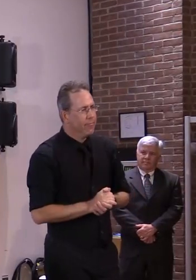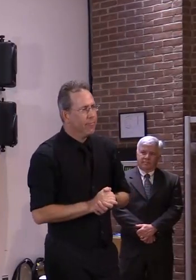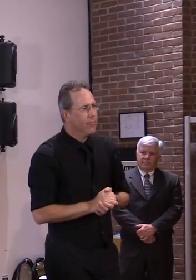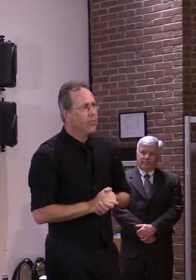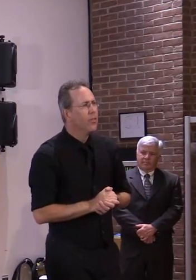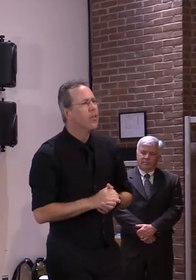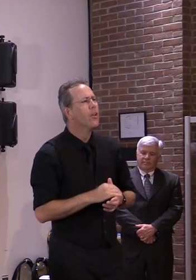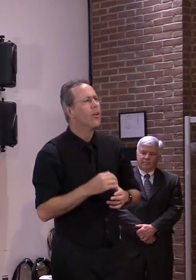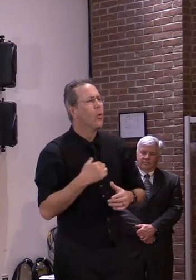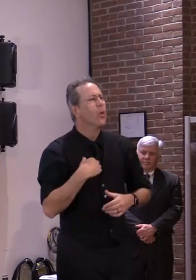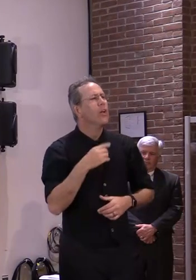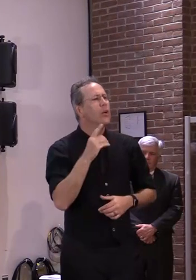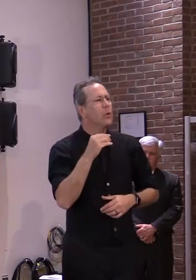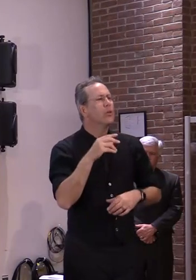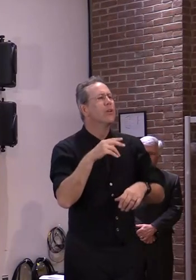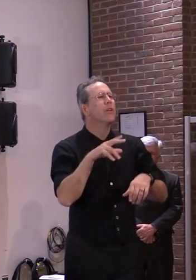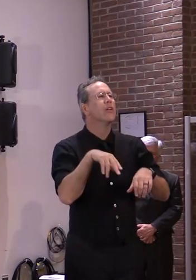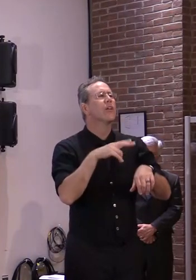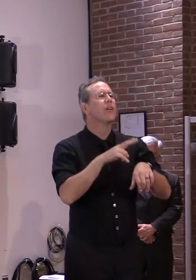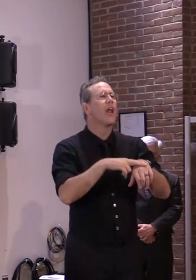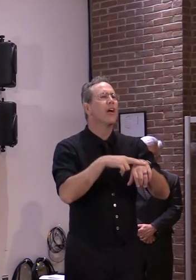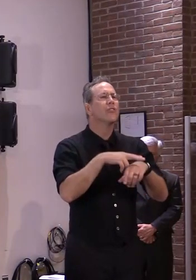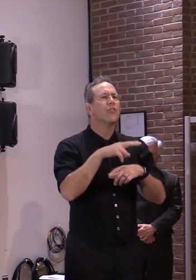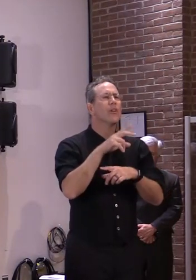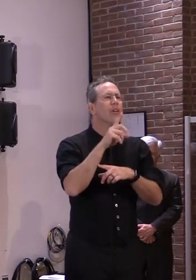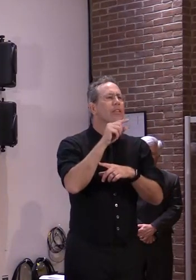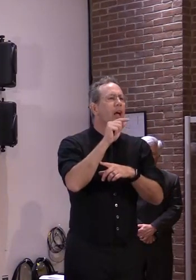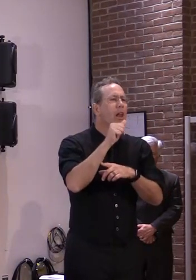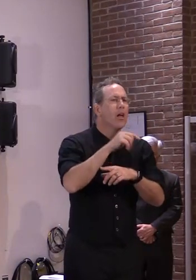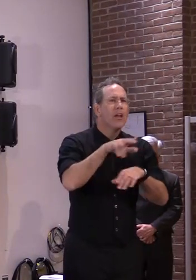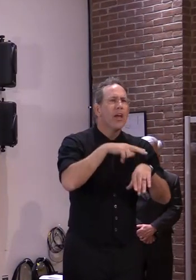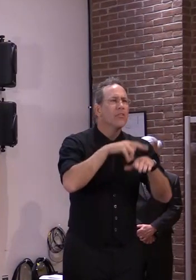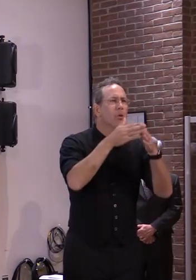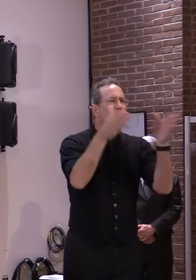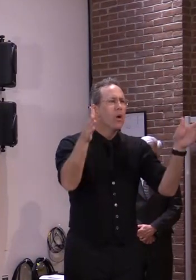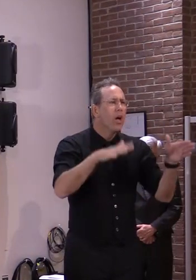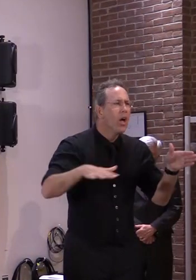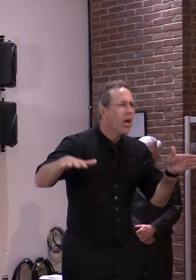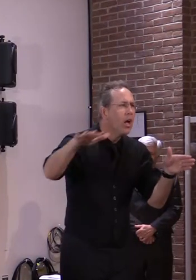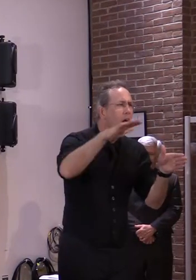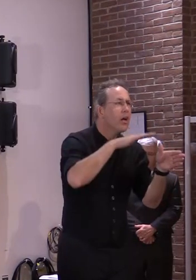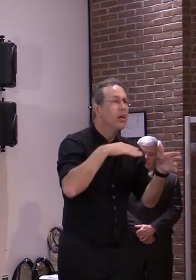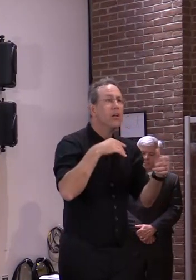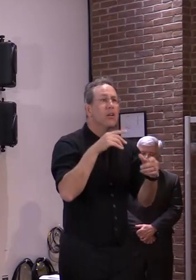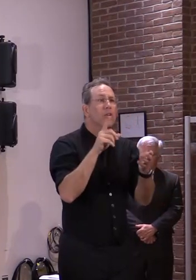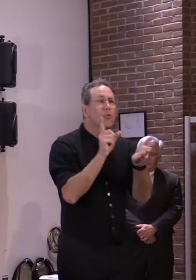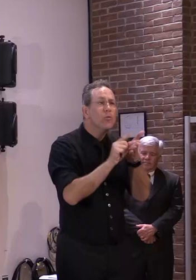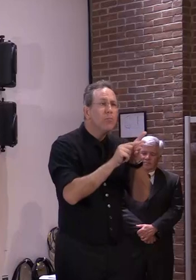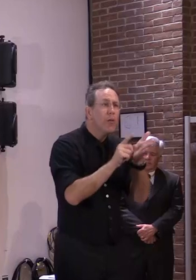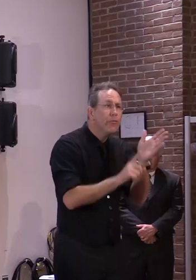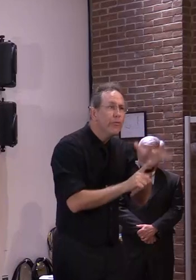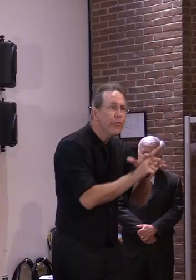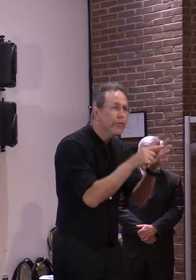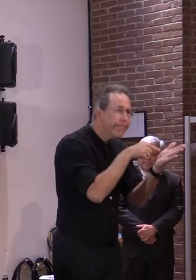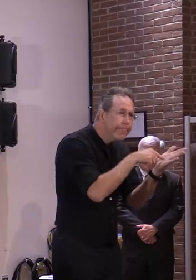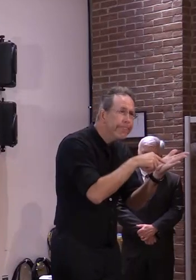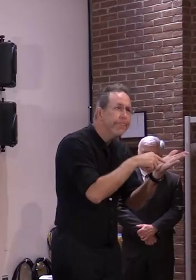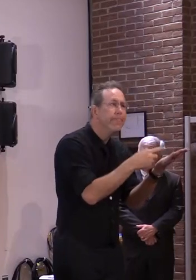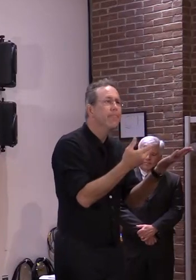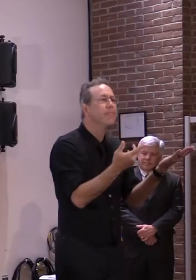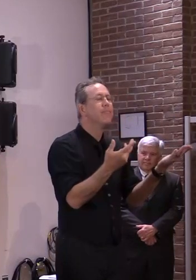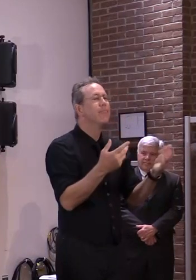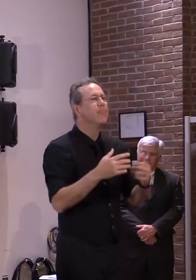national survey data. We're using some New York Times data to try to put that together as best we can. But it does seem like